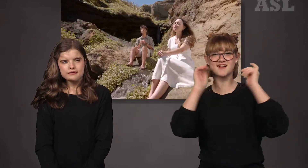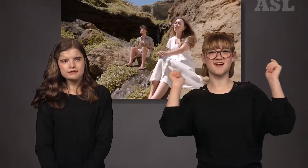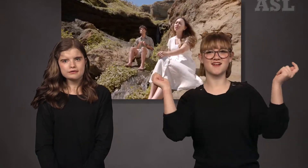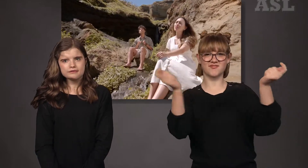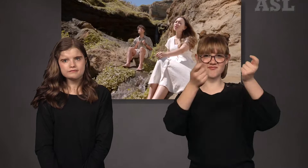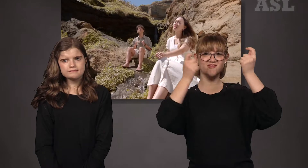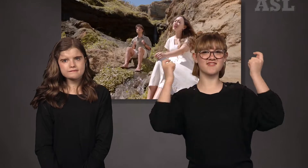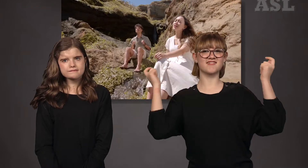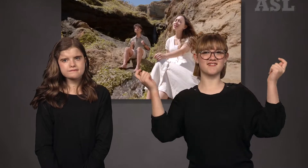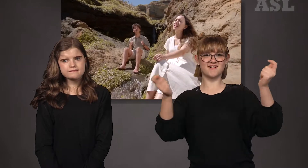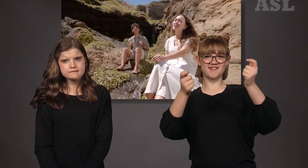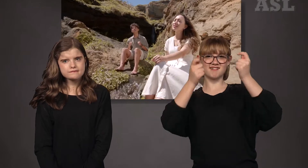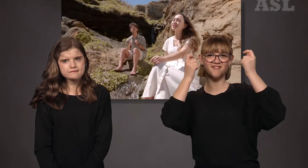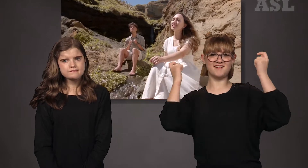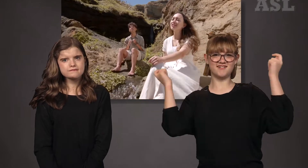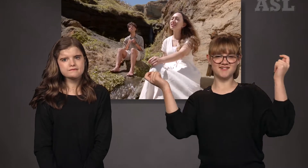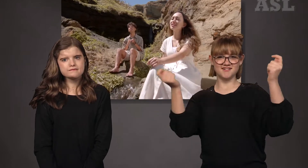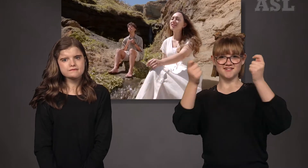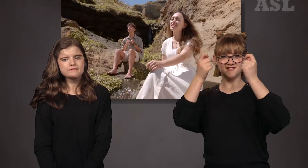toa